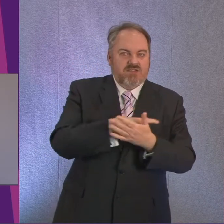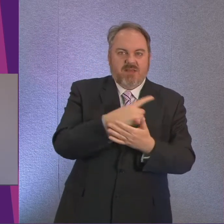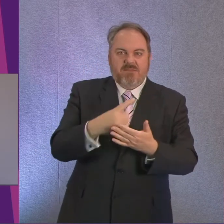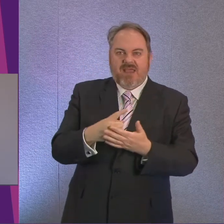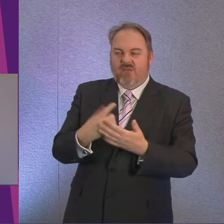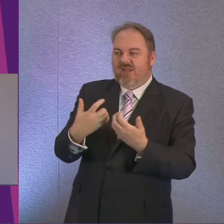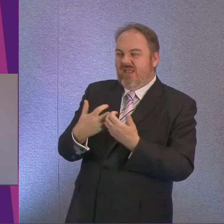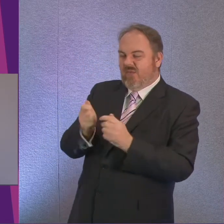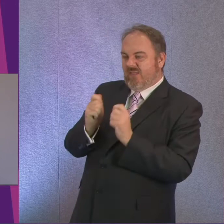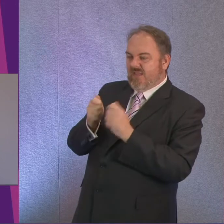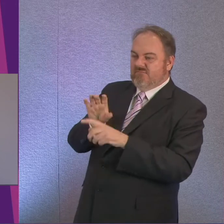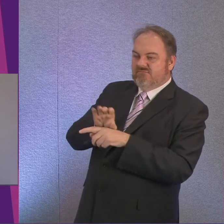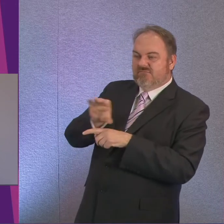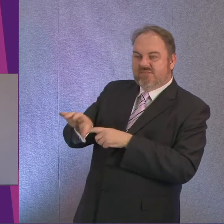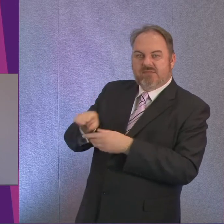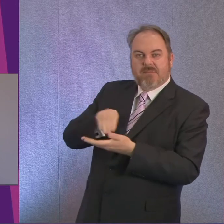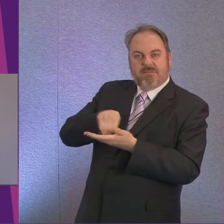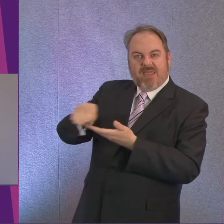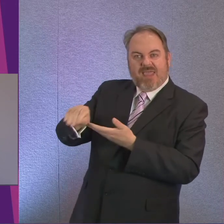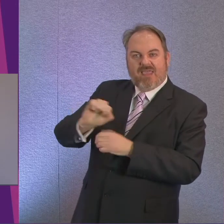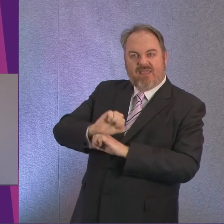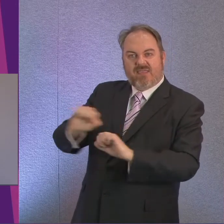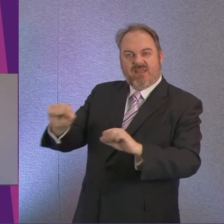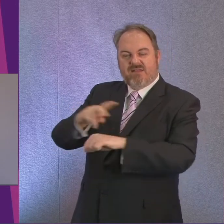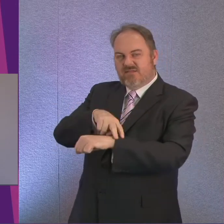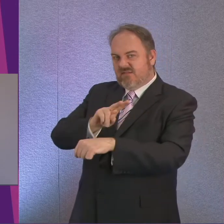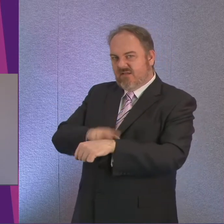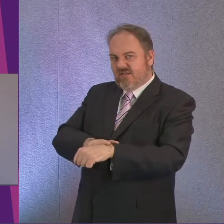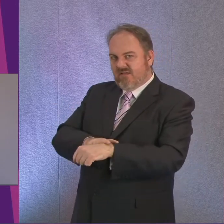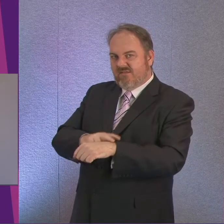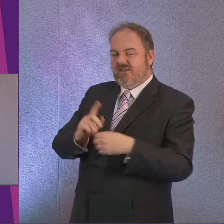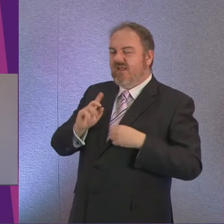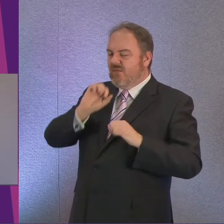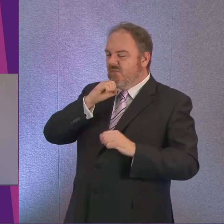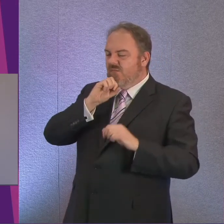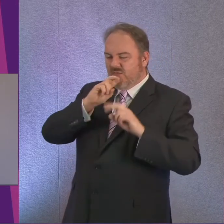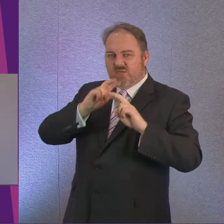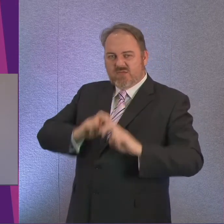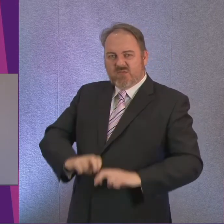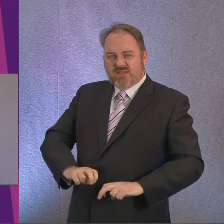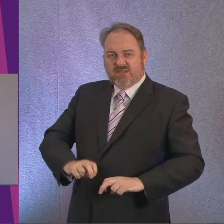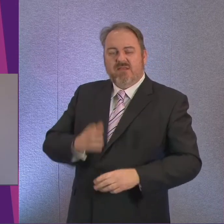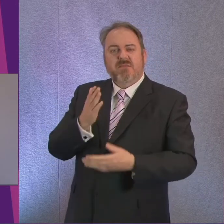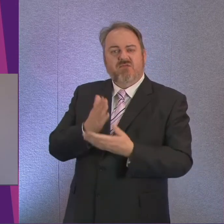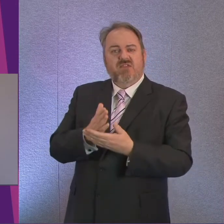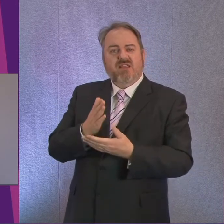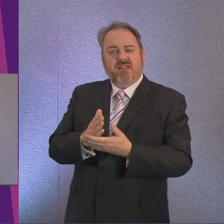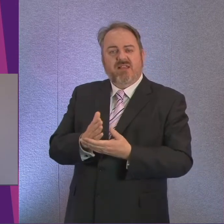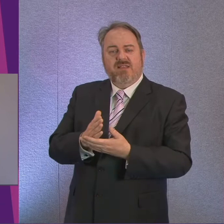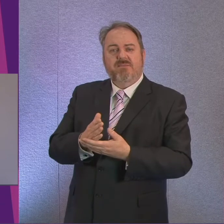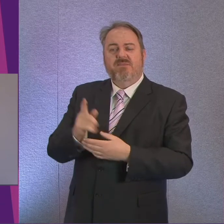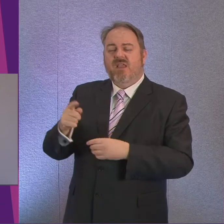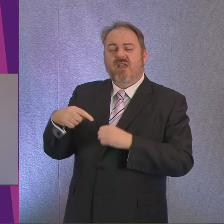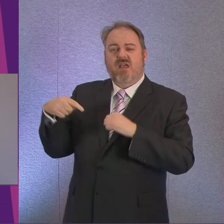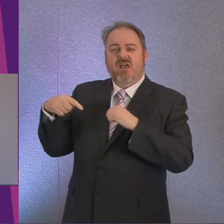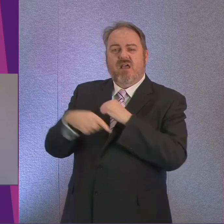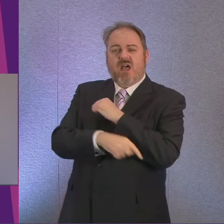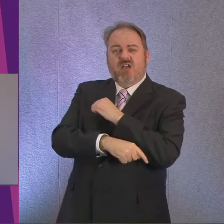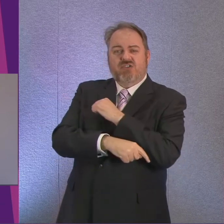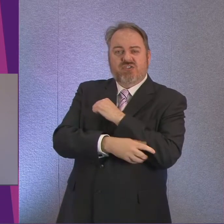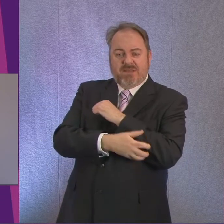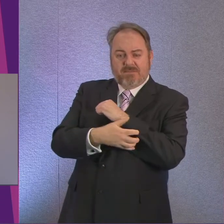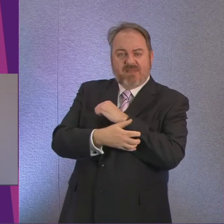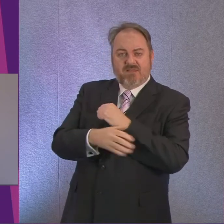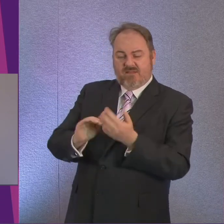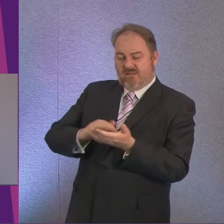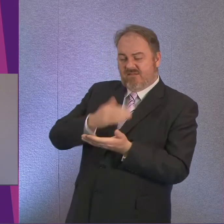we would expect the fair work principles that we support as a government to be adhered to by the sector. In terms of hardship funds for students,